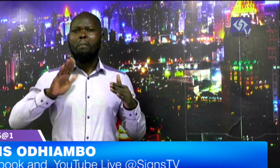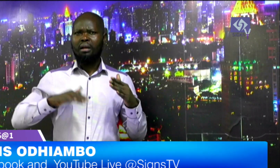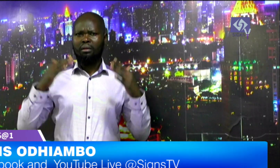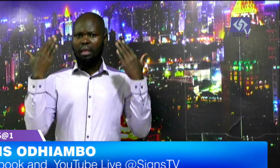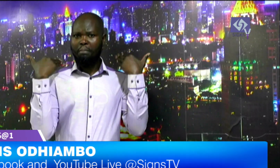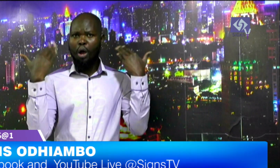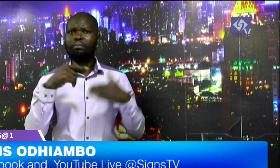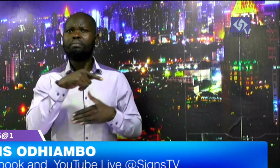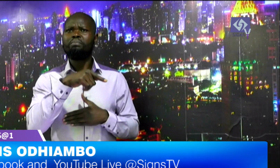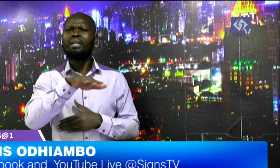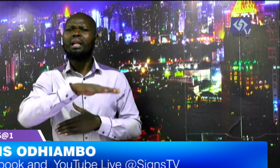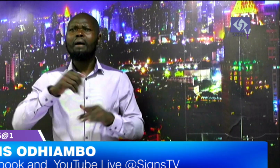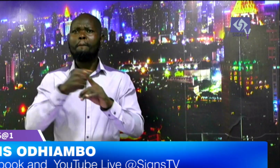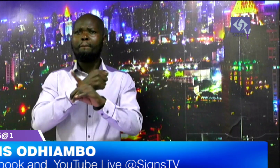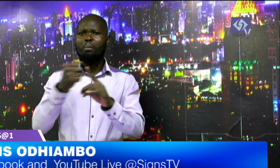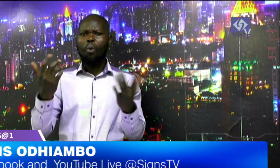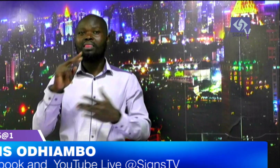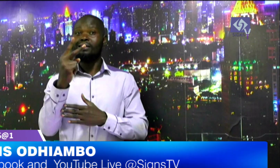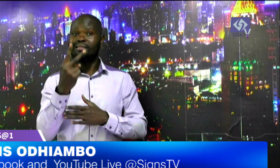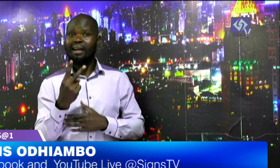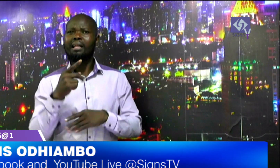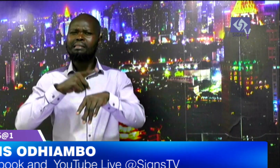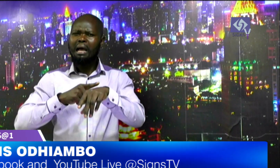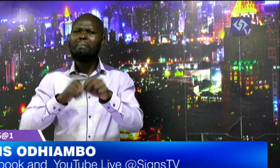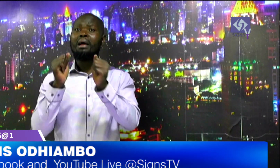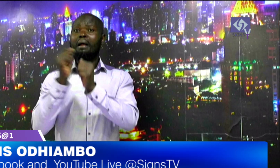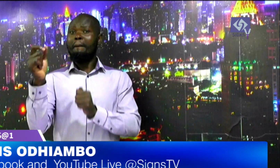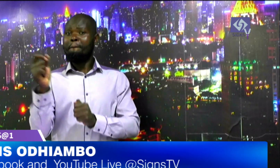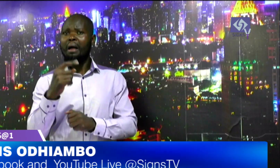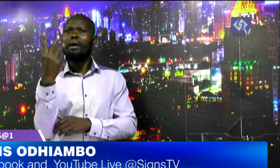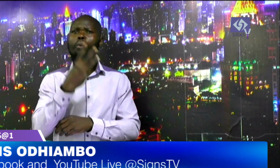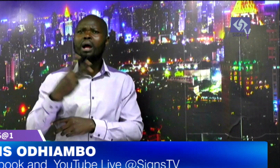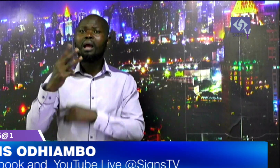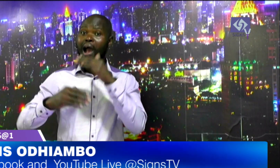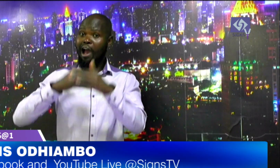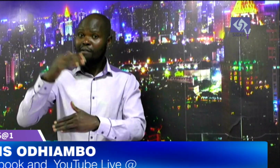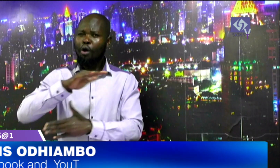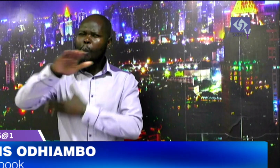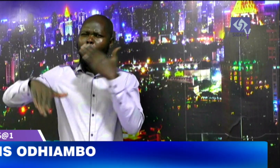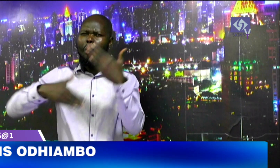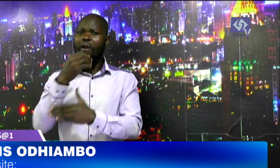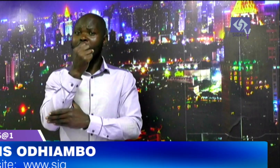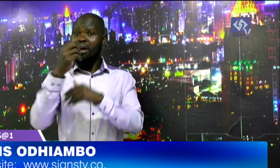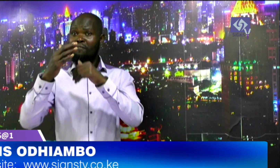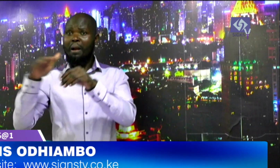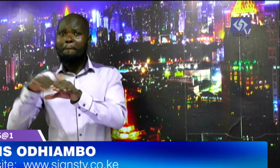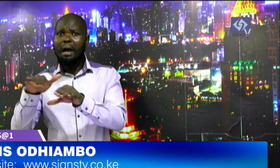Meru Governor Kawira Mwangaza was impeached for the second time in 10 months on Wednesday after all 59 members of the